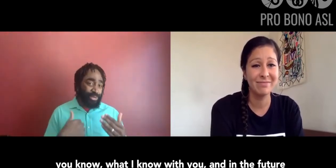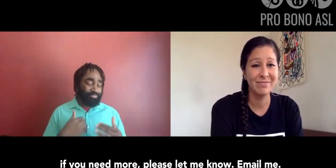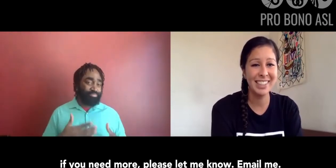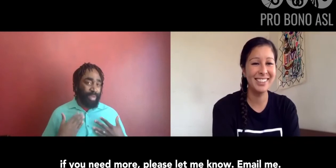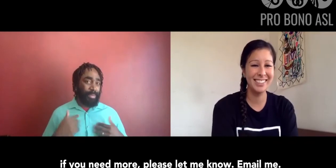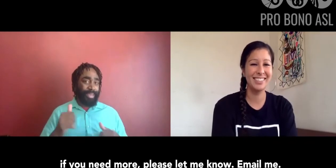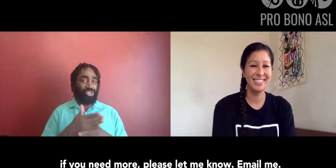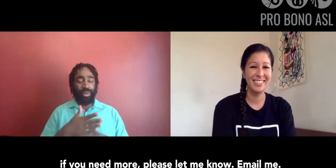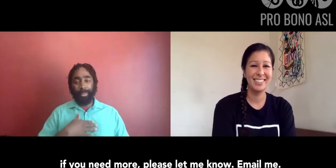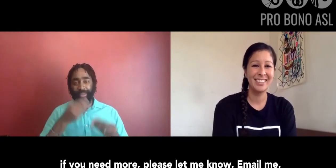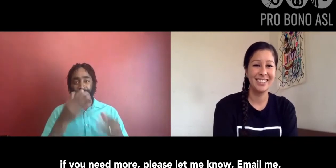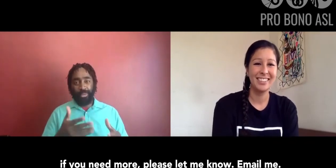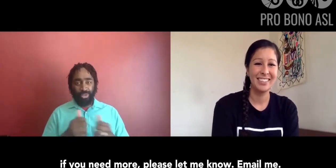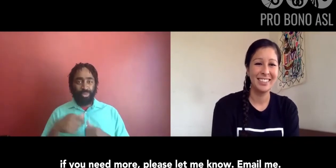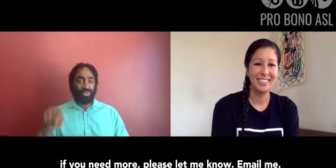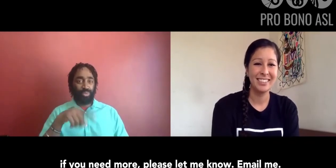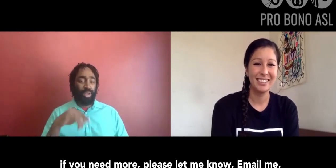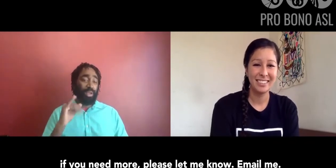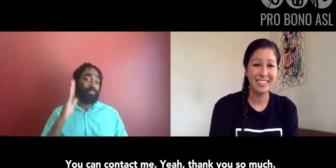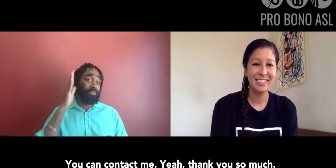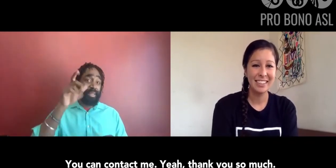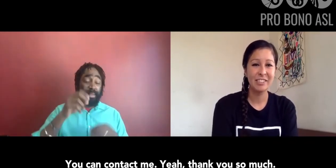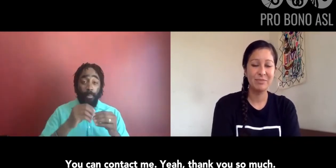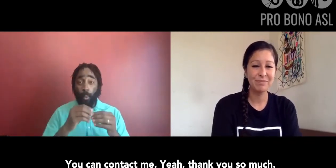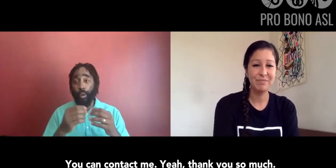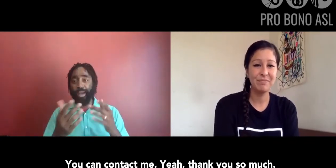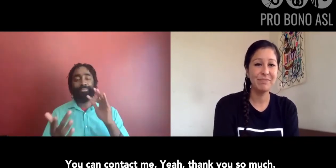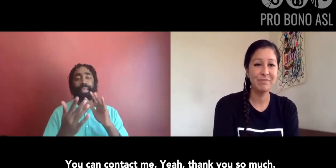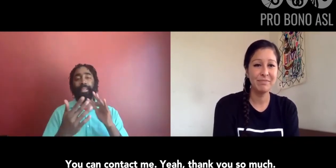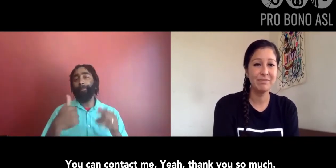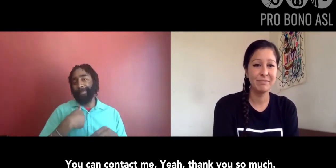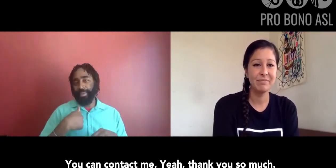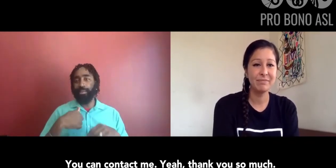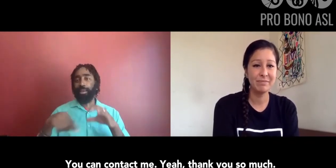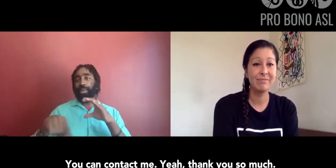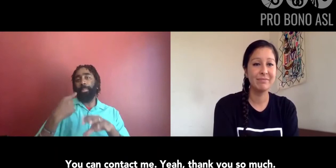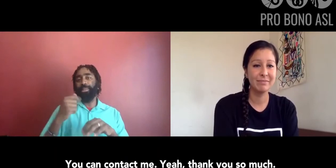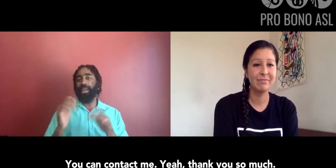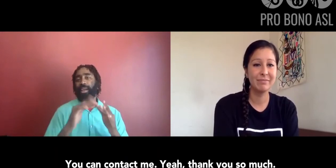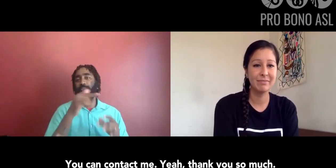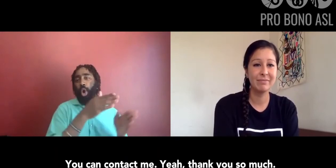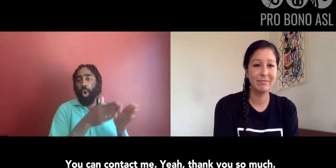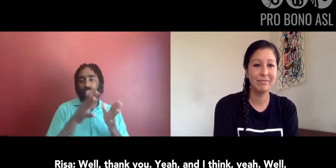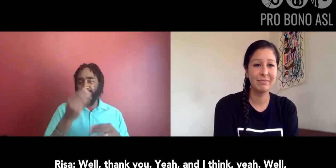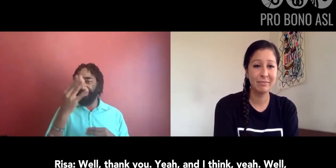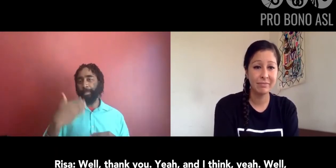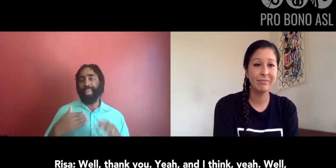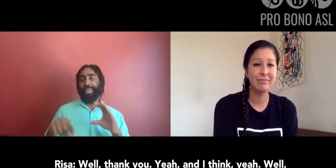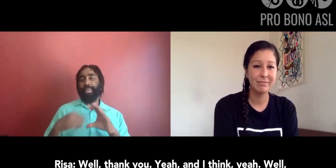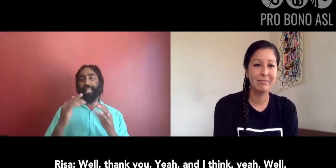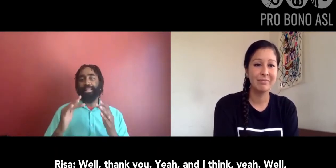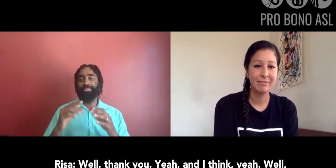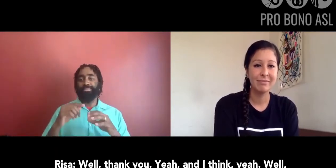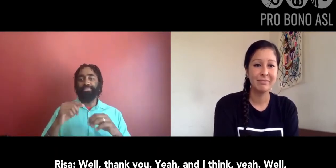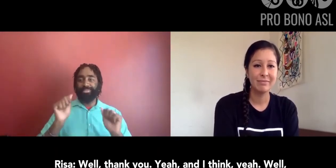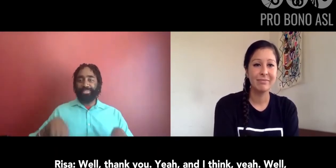the future, if you need more, please let me know. Email me. You can contact me. Yeah. Thank you so much. Well, thank you. Yeah,